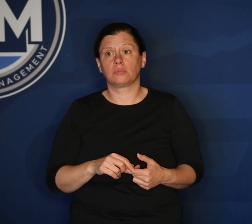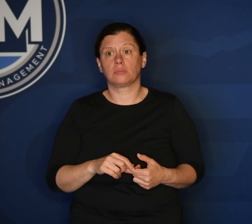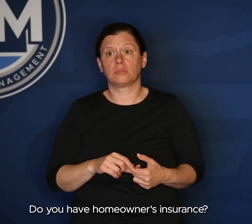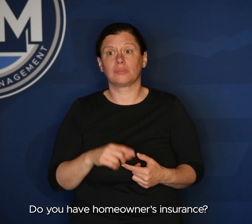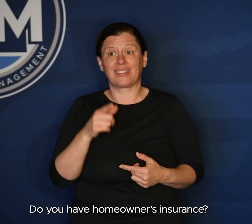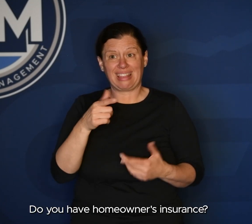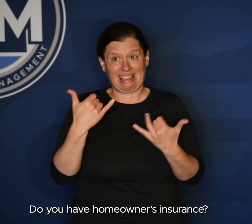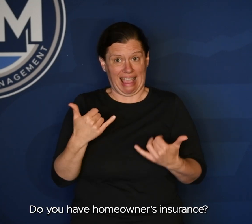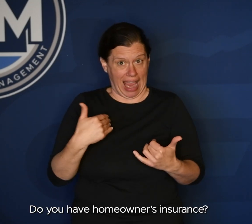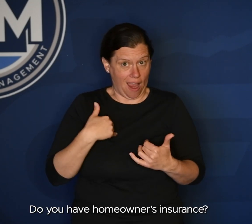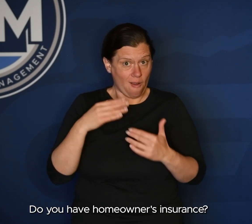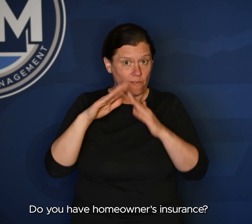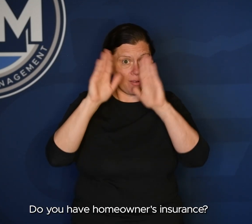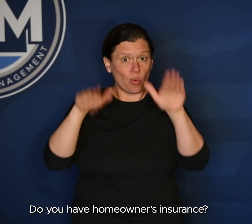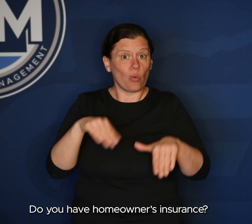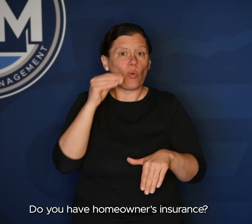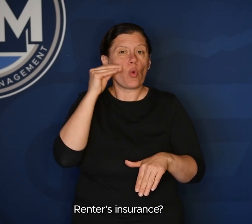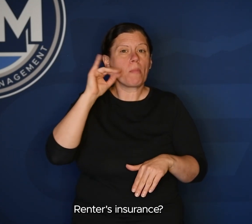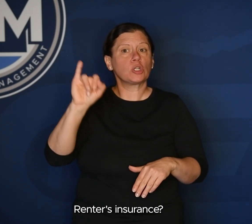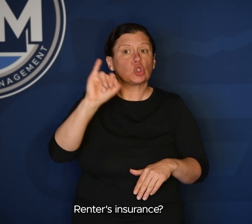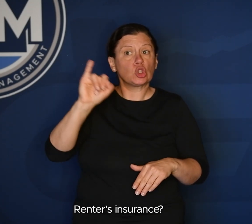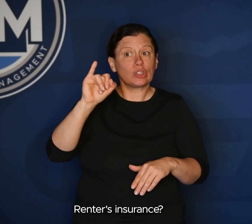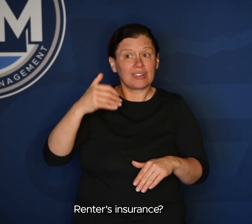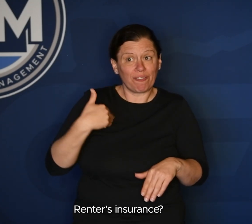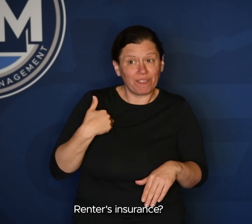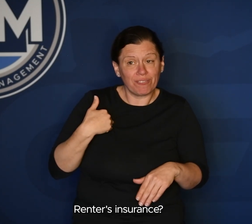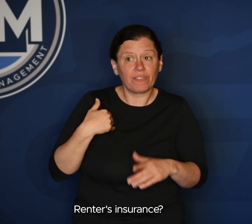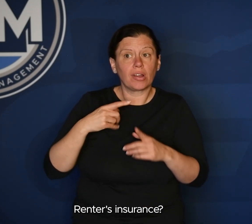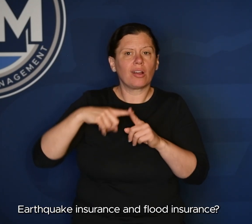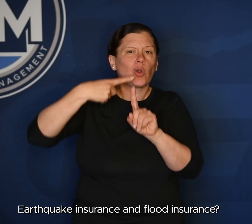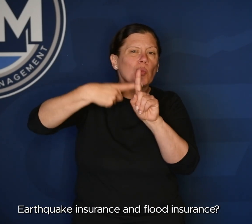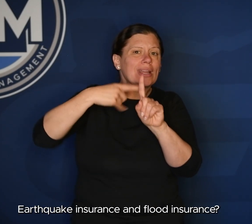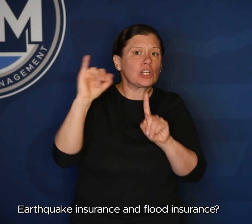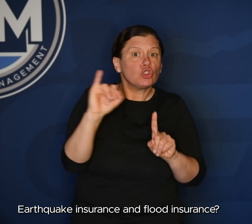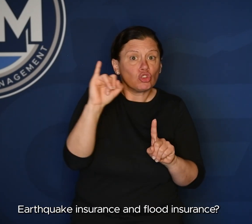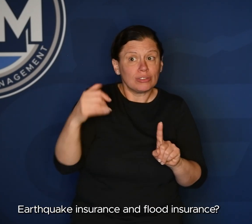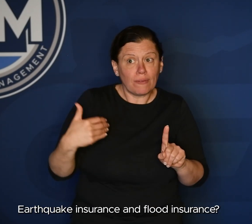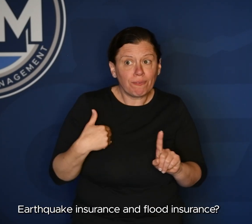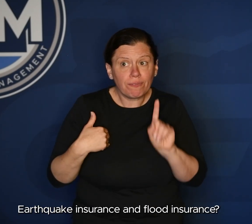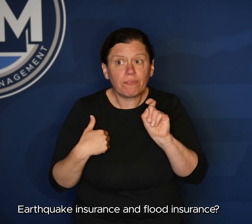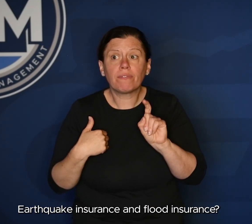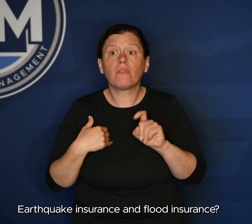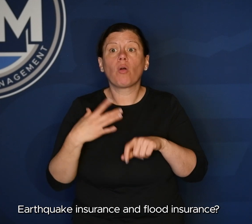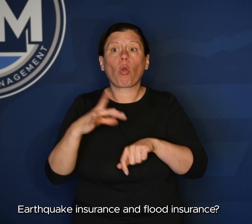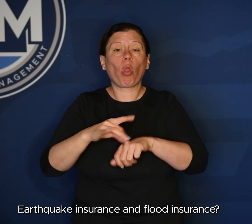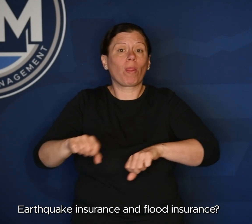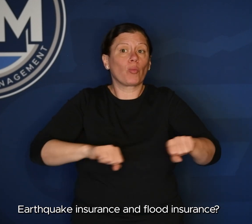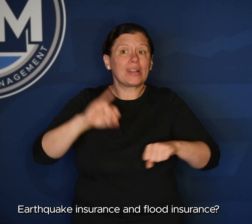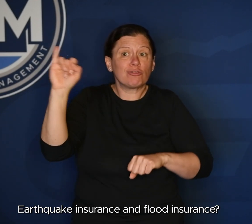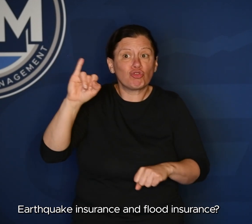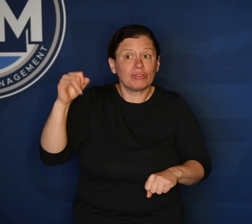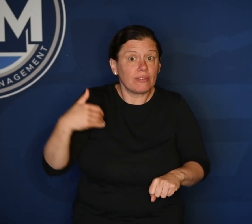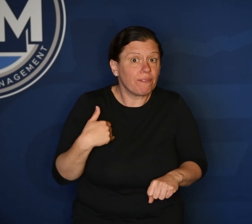Do you have homeowners insurance, renters insurance, earthquake insurance, and flood insurance?